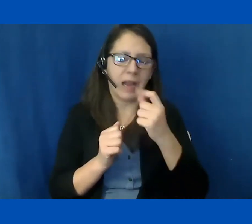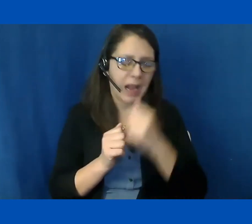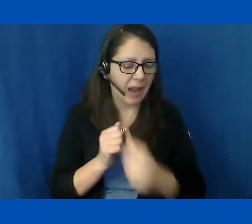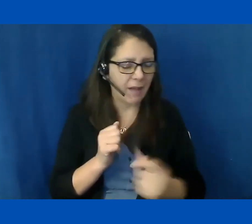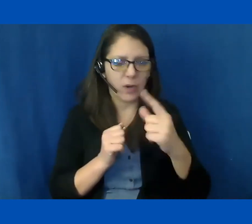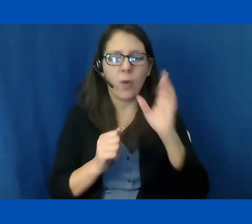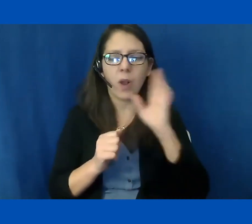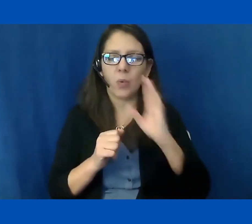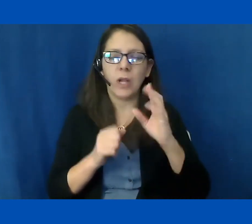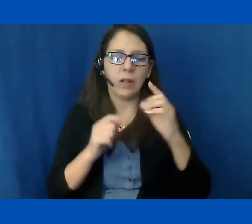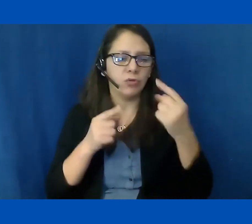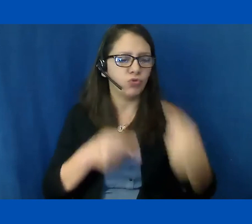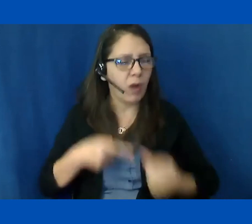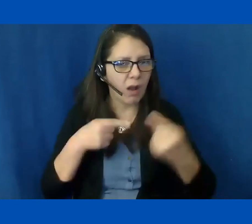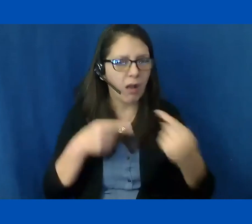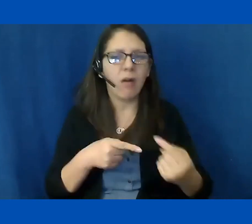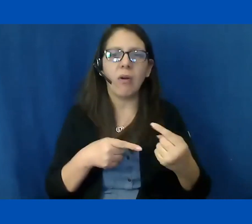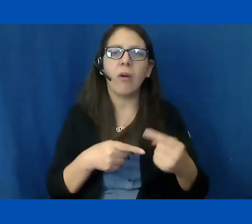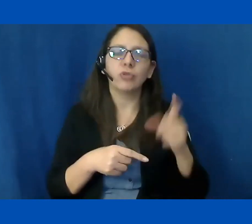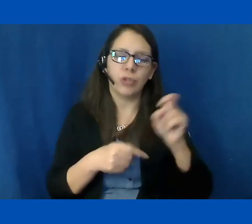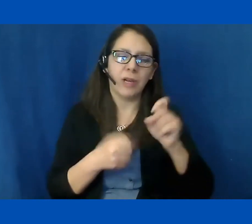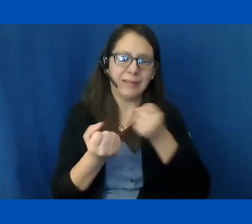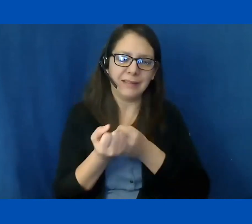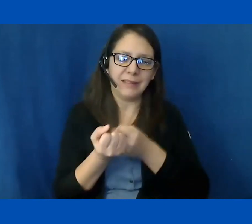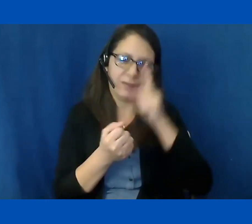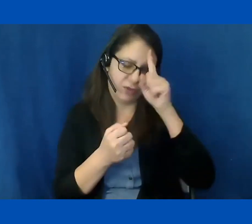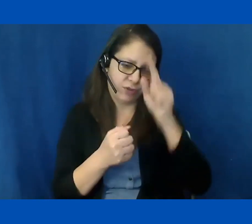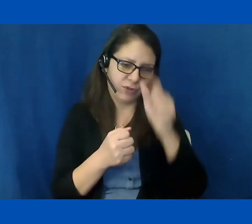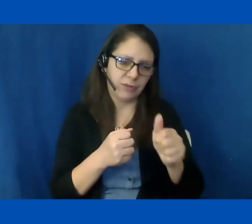sometime. And it doesn't matter what field. It could